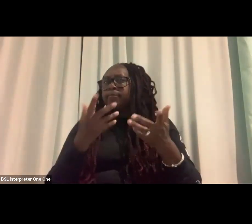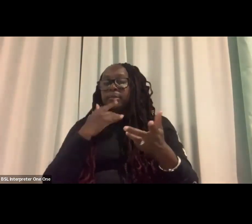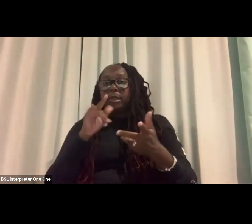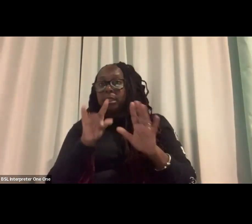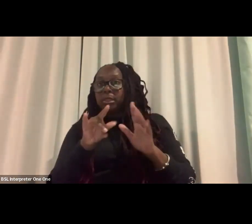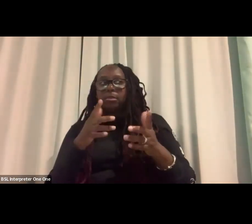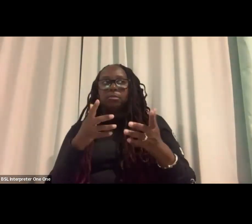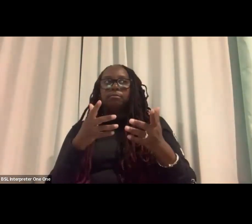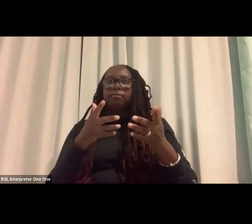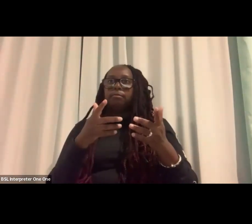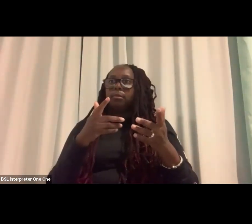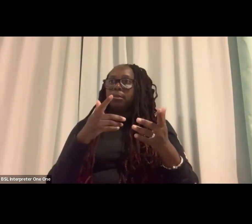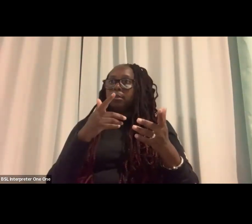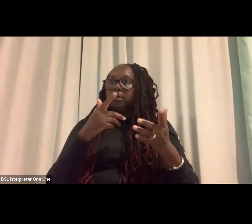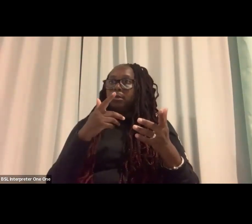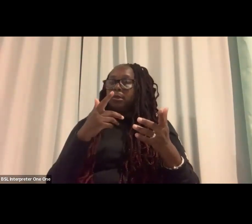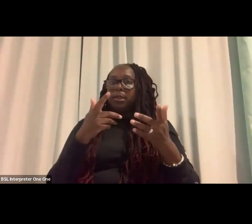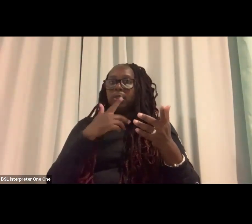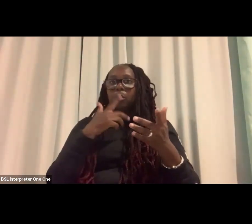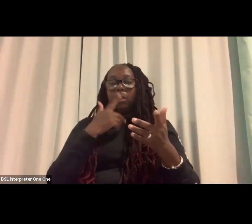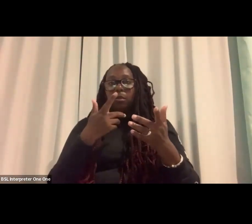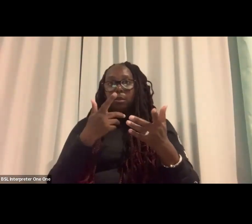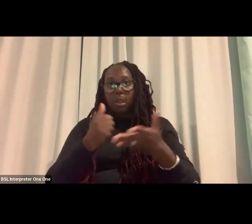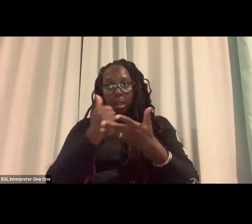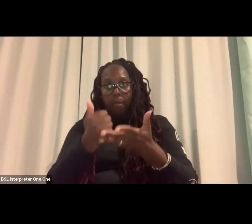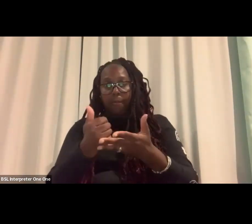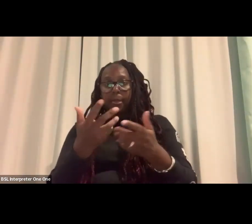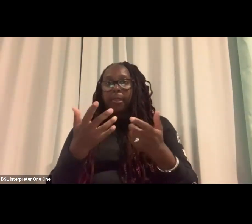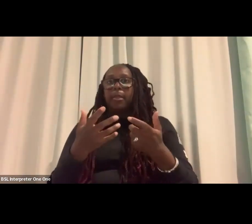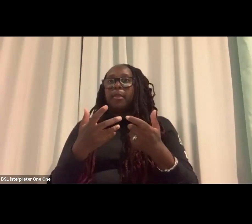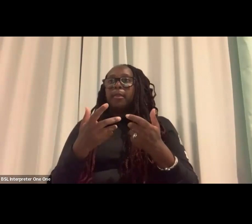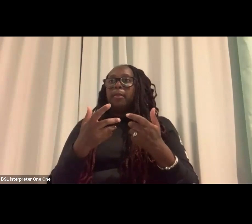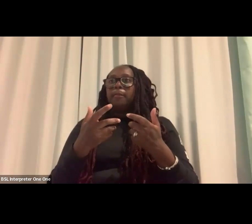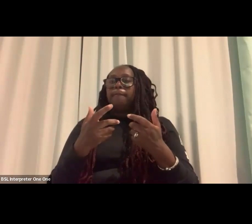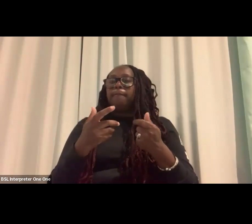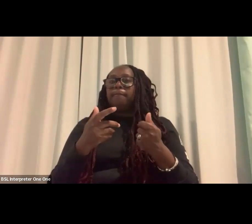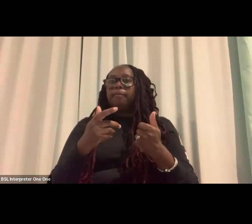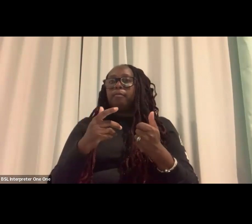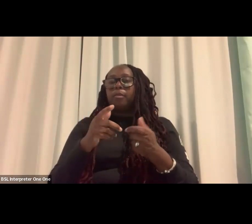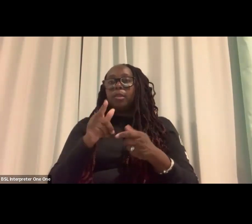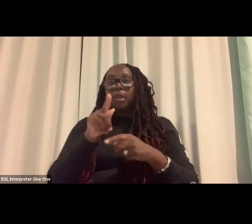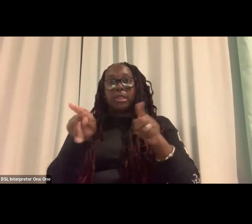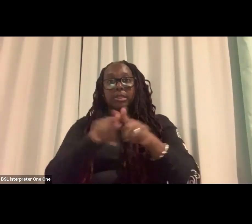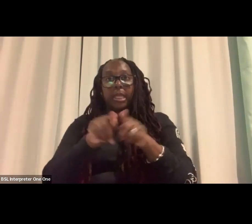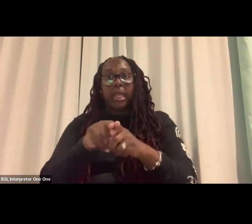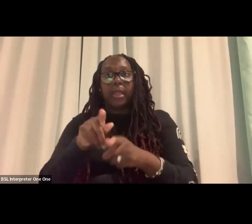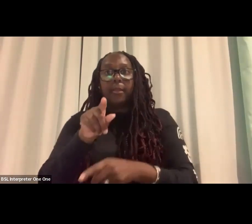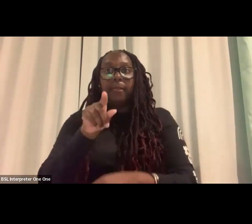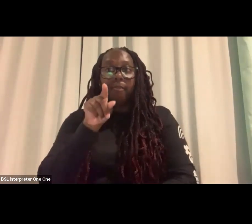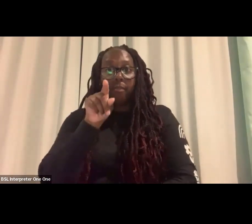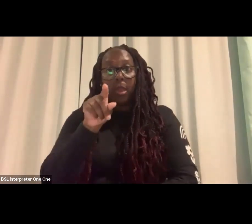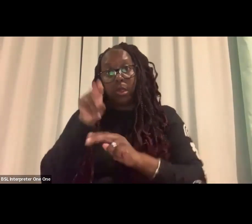made as provisional, etc. Also, the fact that the double materiality and